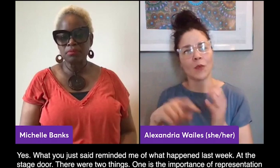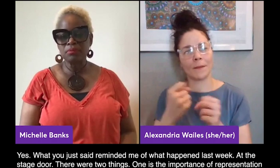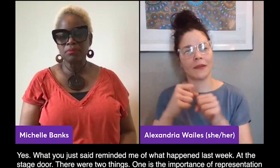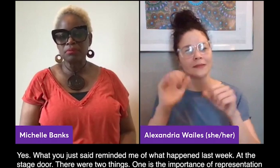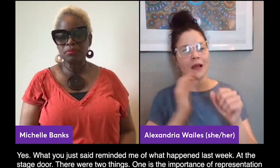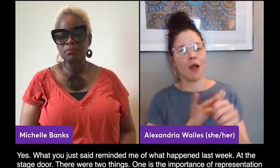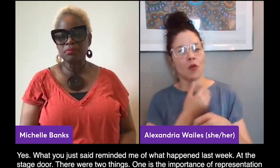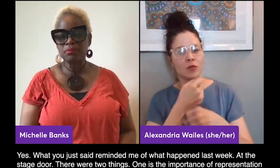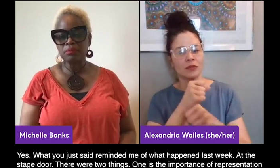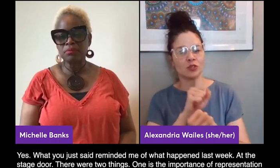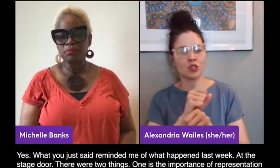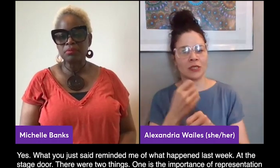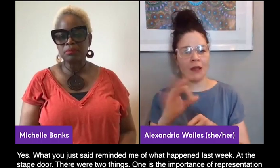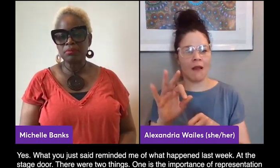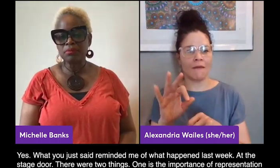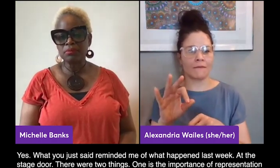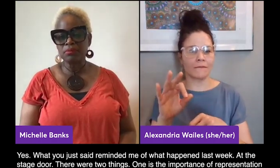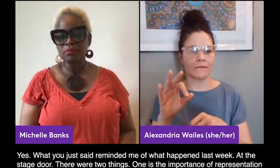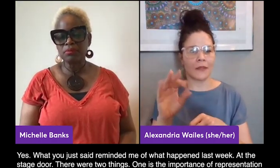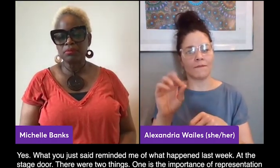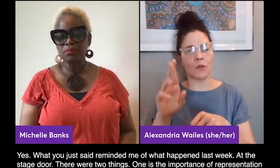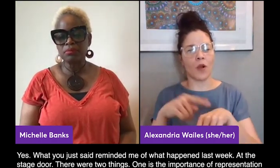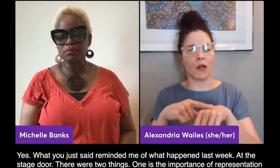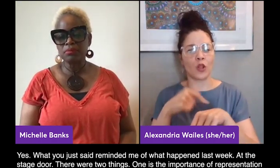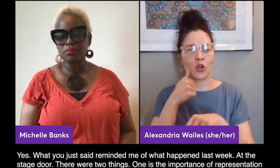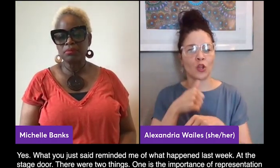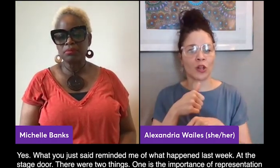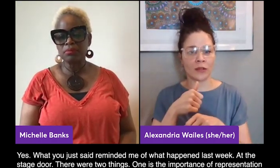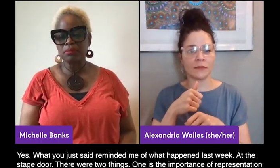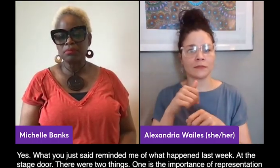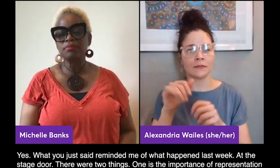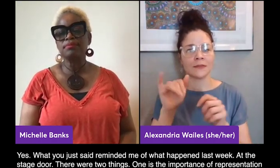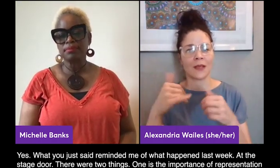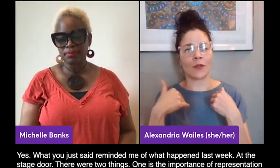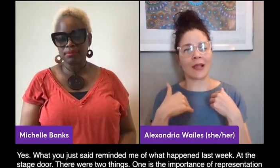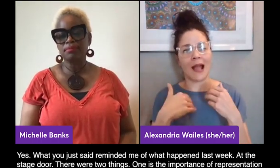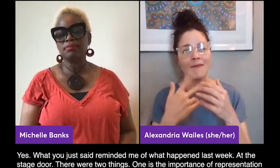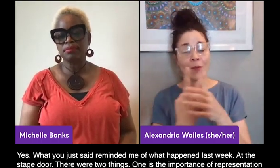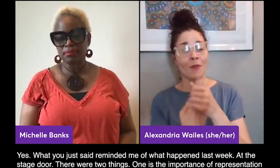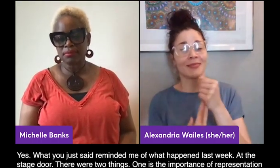I think that our production of For Colored Girls is important